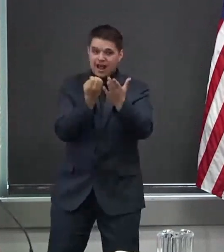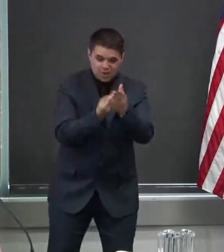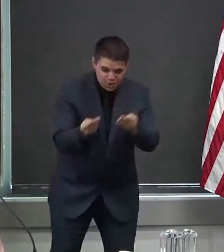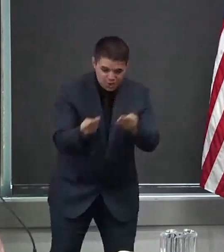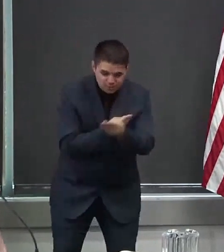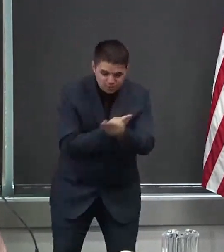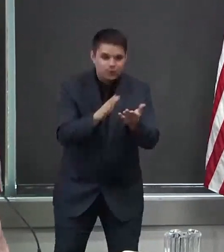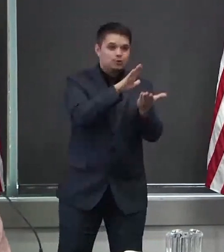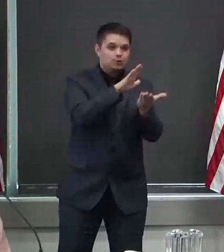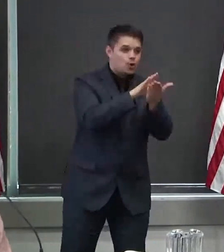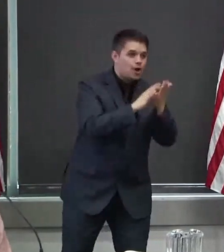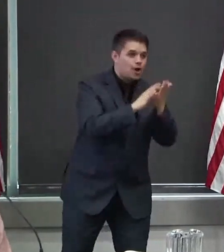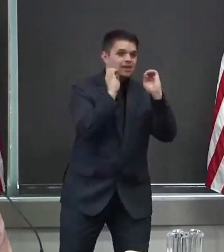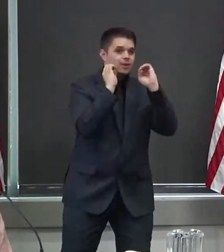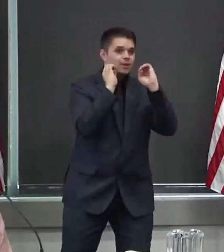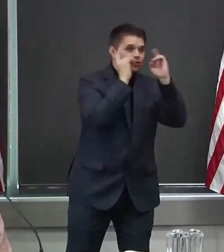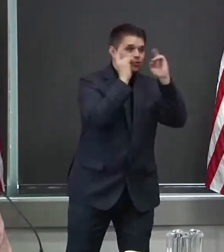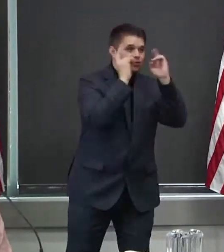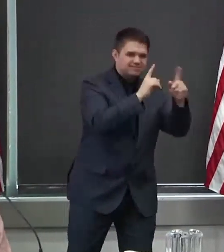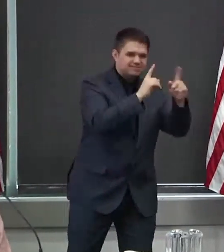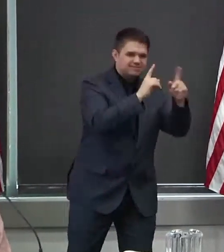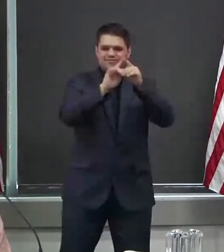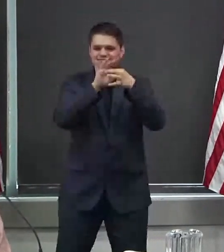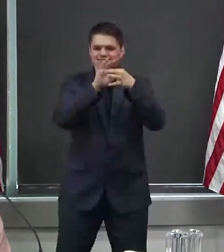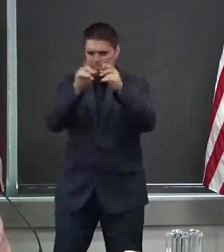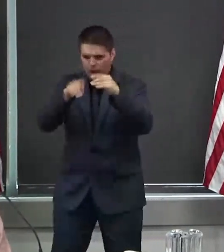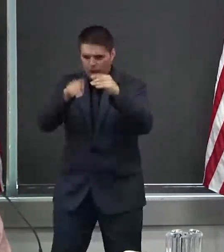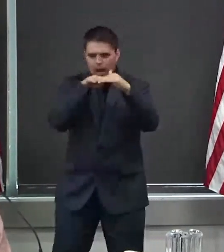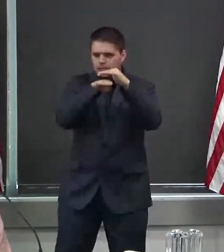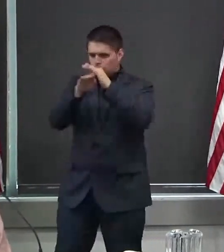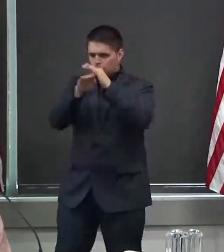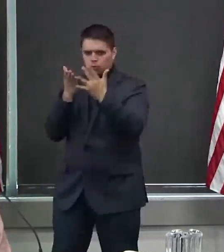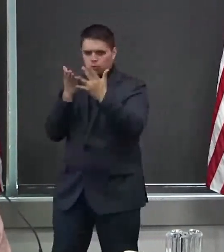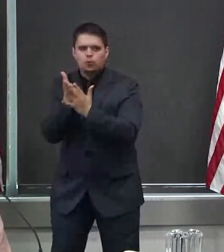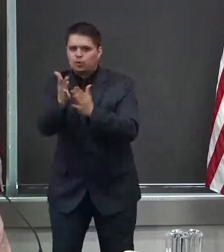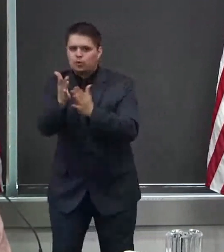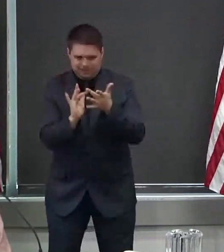cultural tool, and of course, critically important health tool.